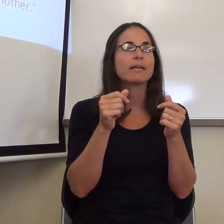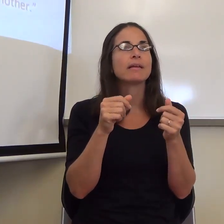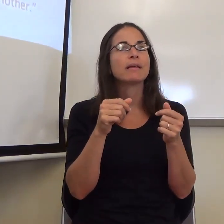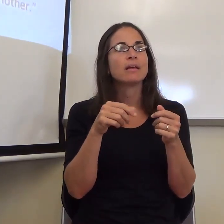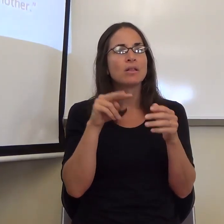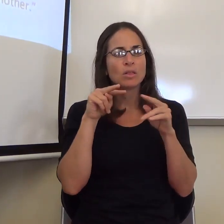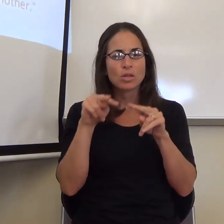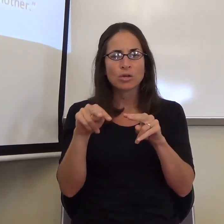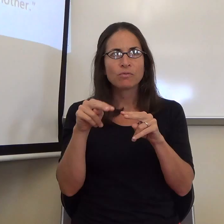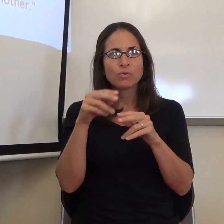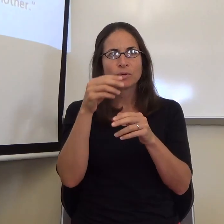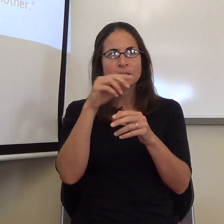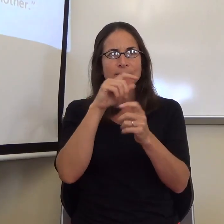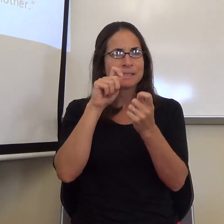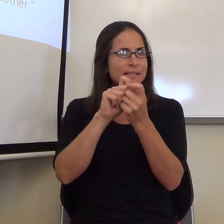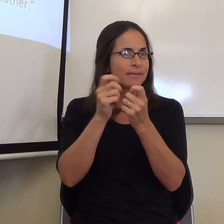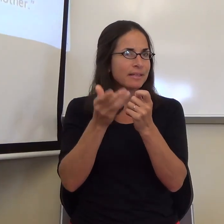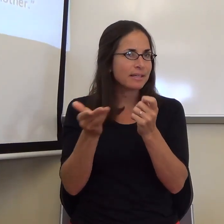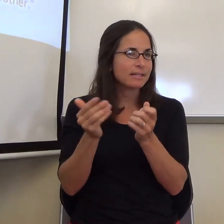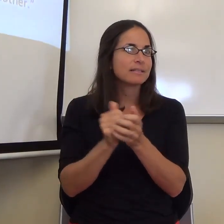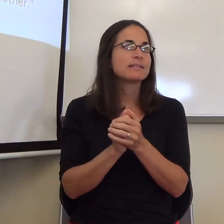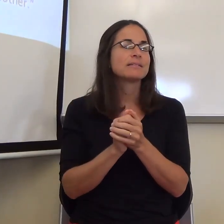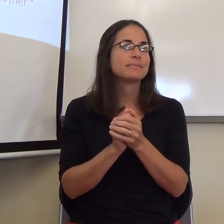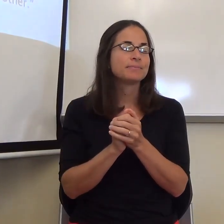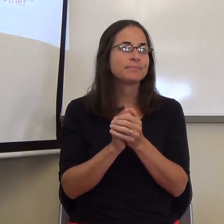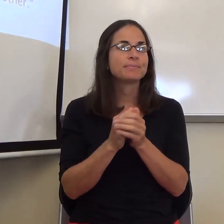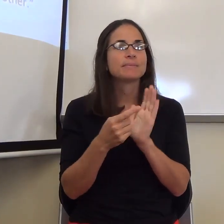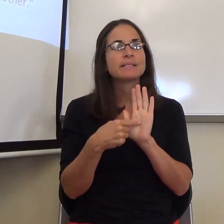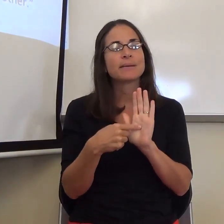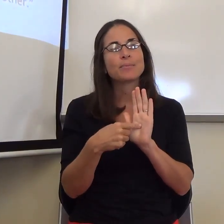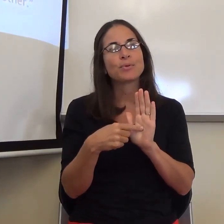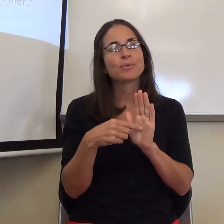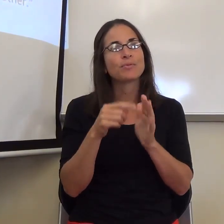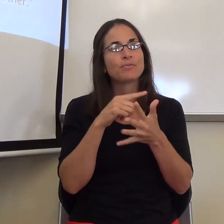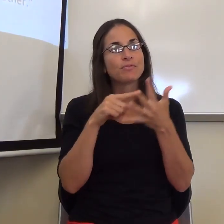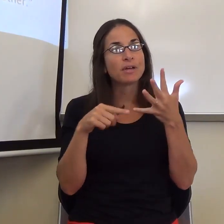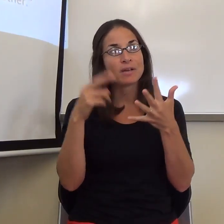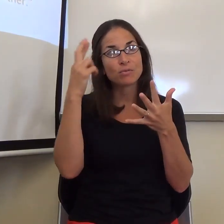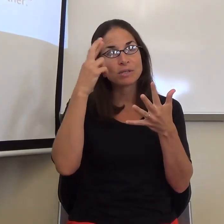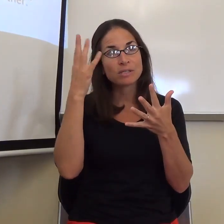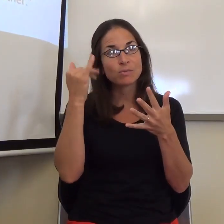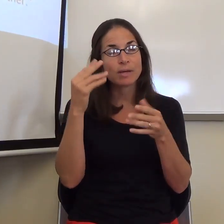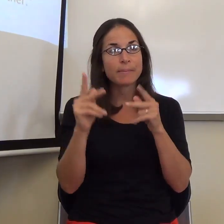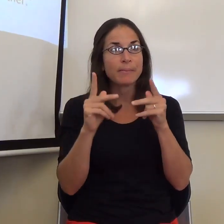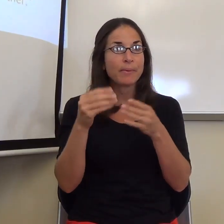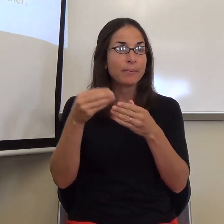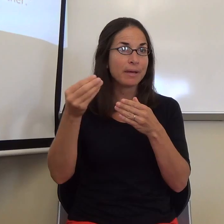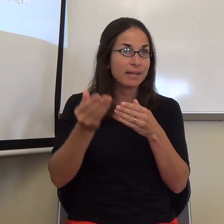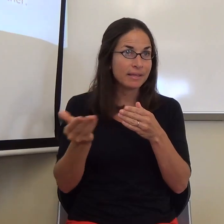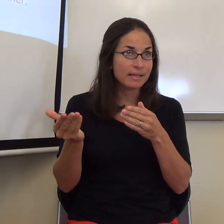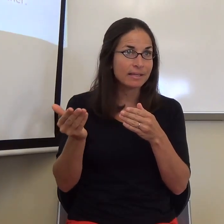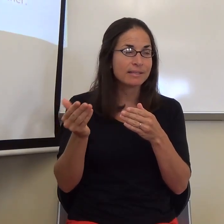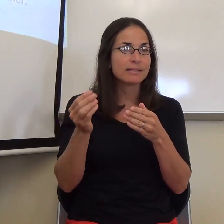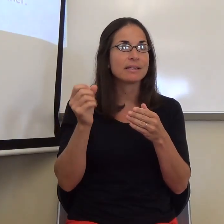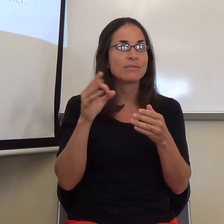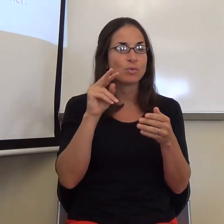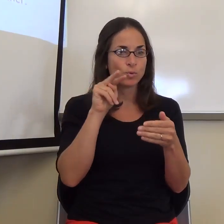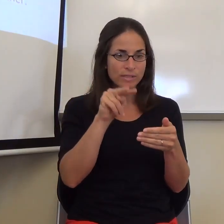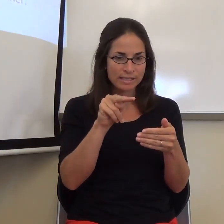certain things, okay? Like, there are 5 reasons people buy things. Once you see that, you're